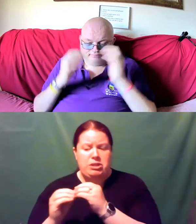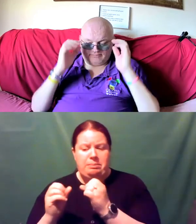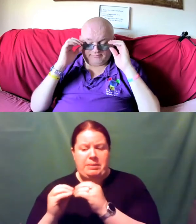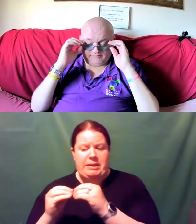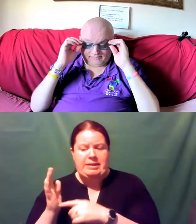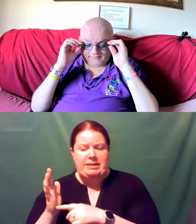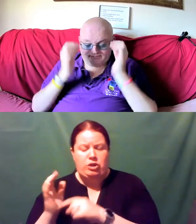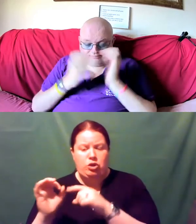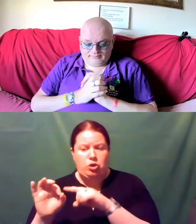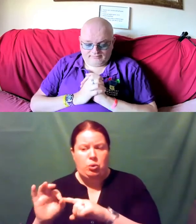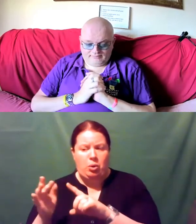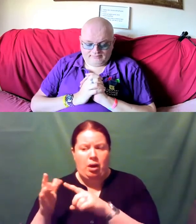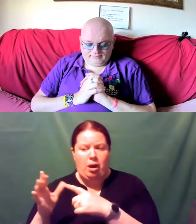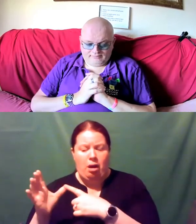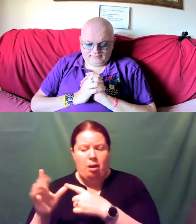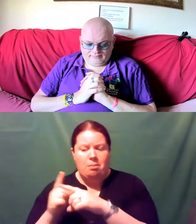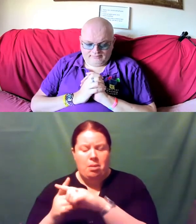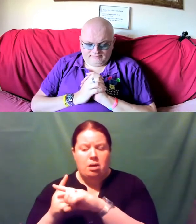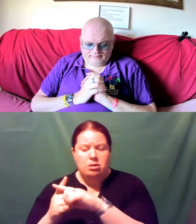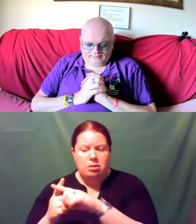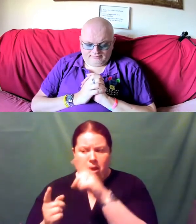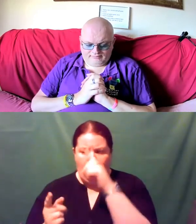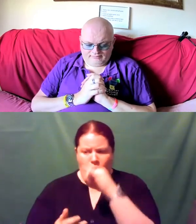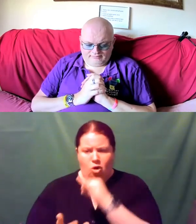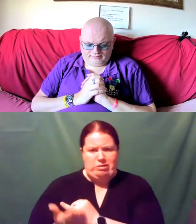is sinful. You know,